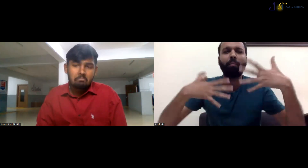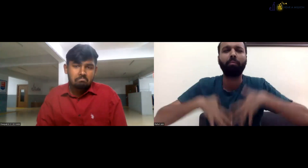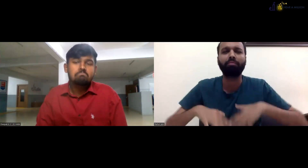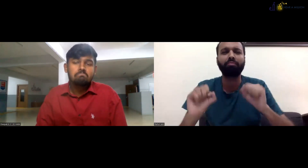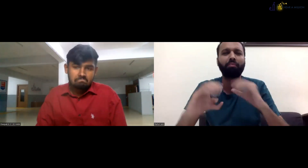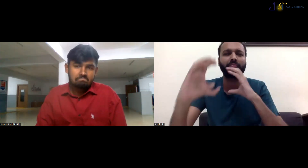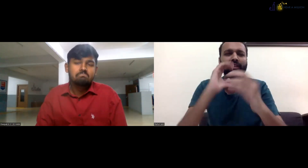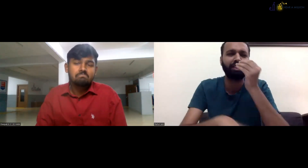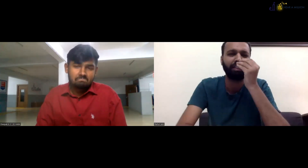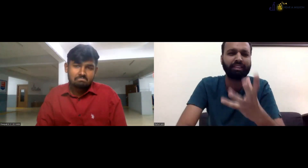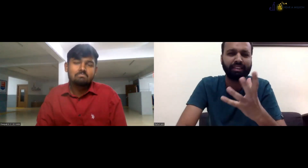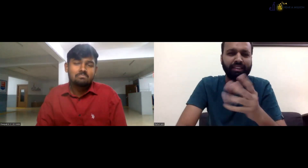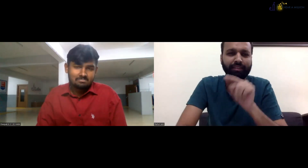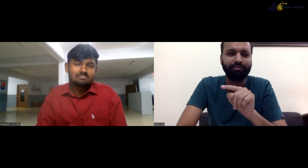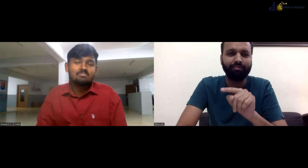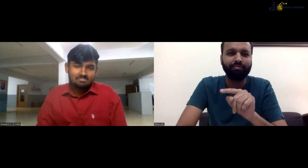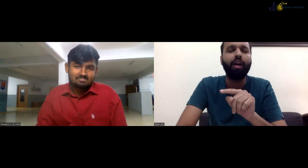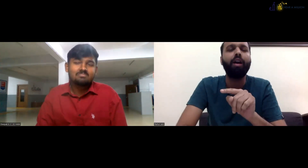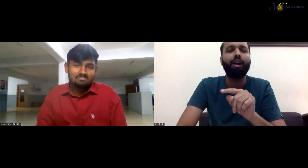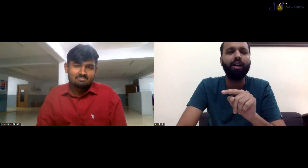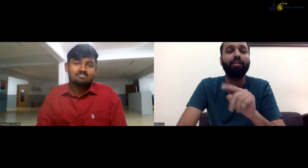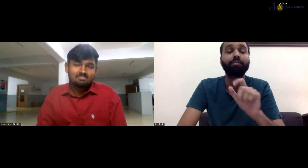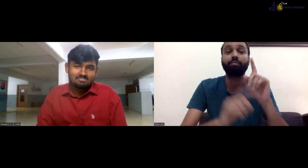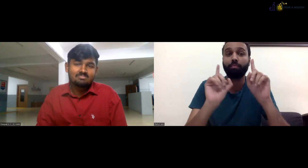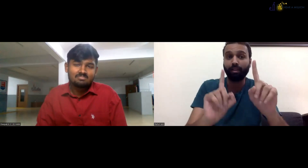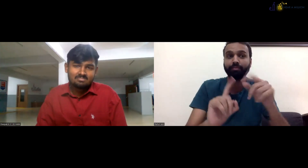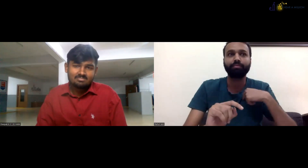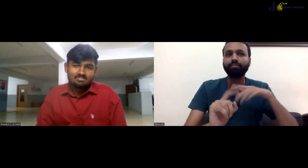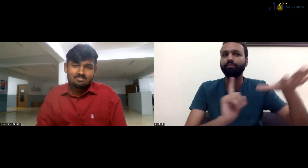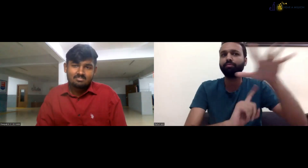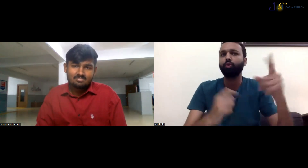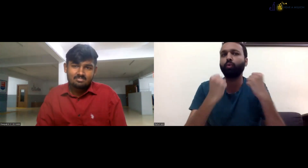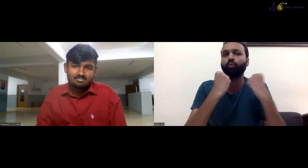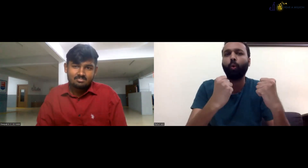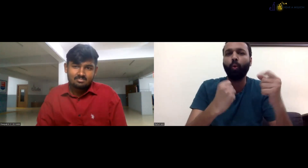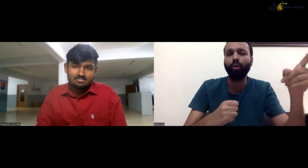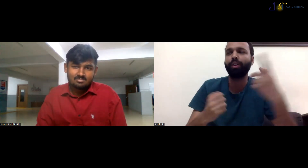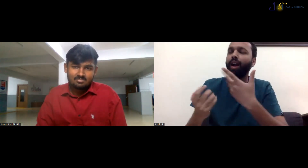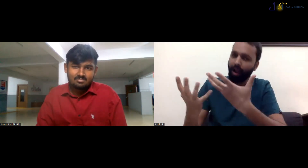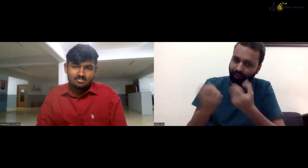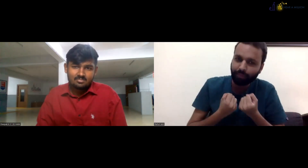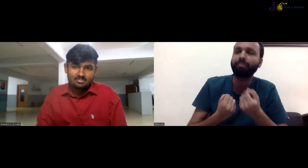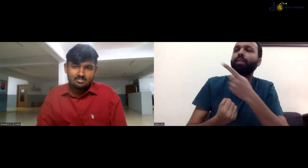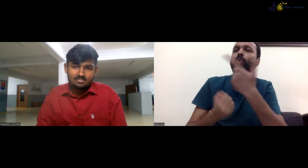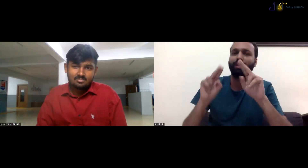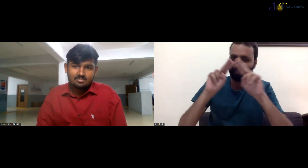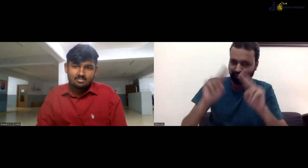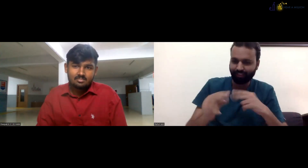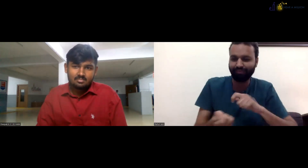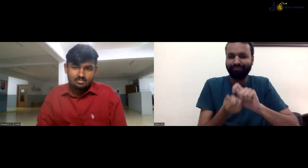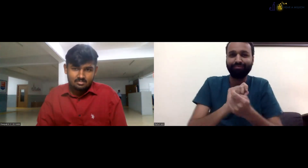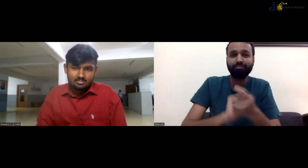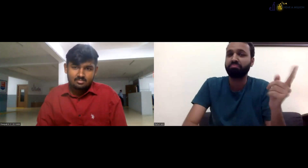guide who was with us to the tour in the Gallaudet. So I told him that I have been practicing my ASL, and I thought that